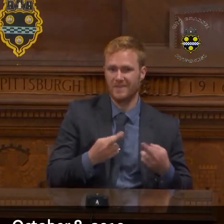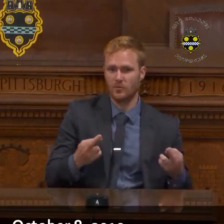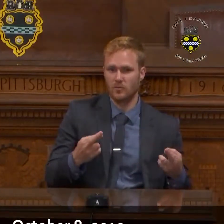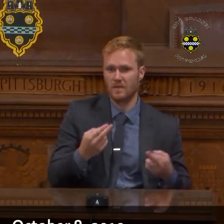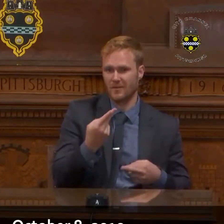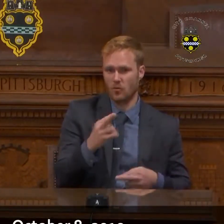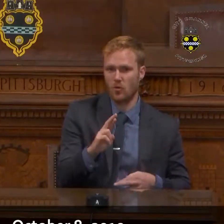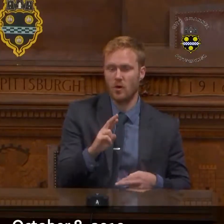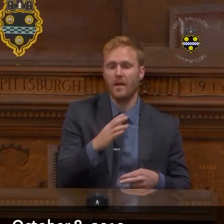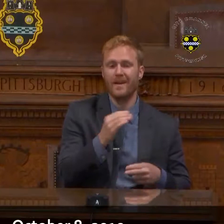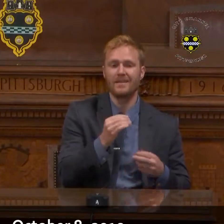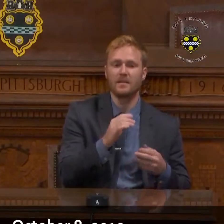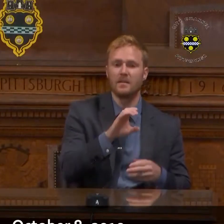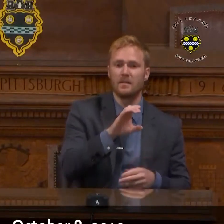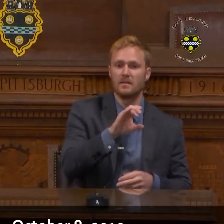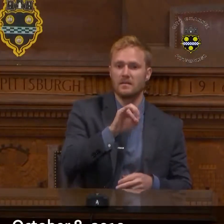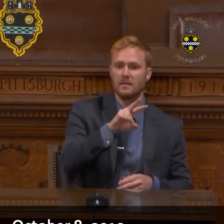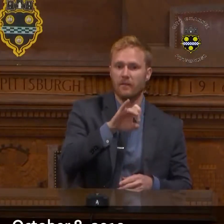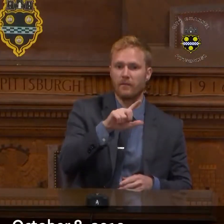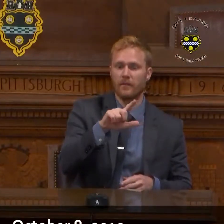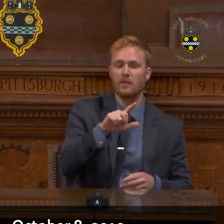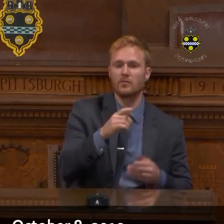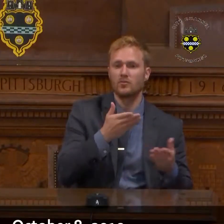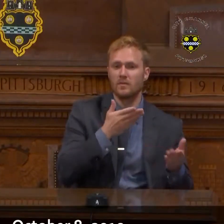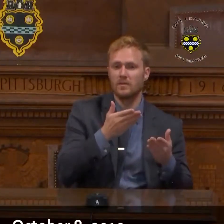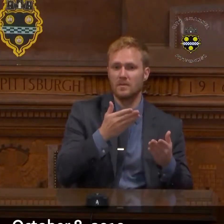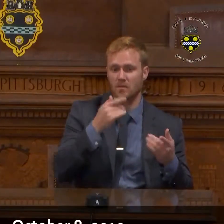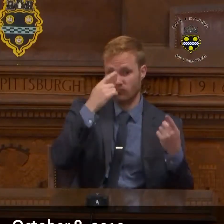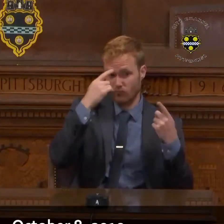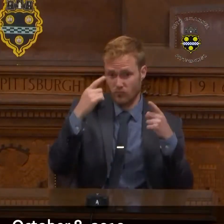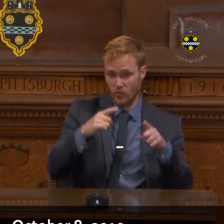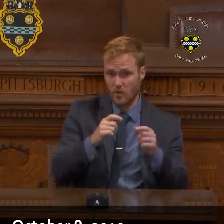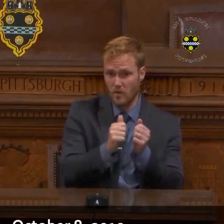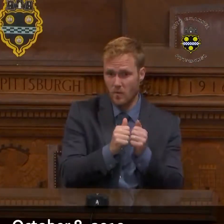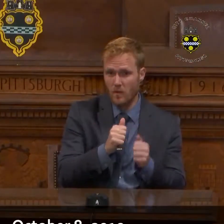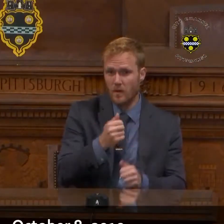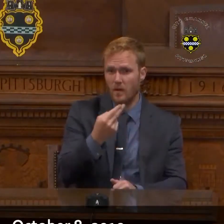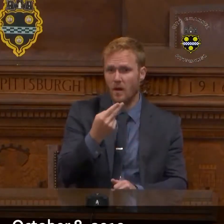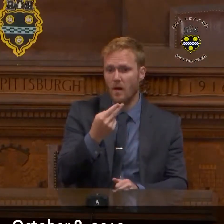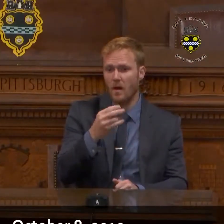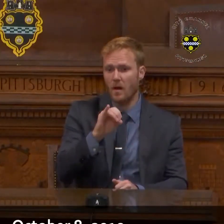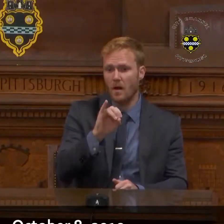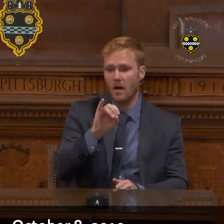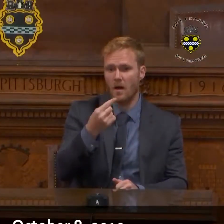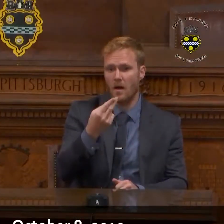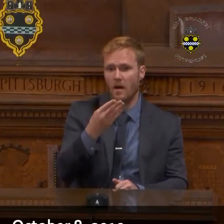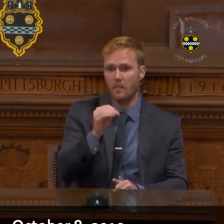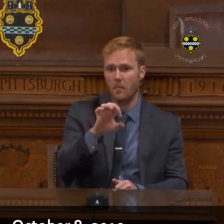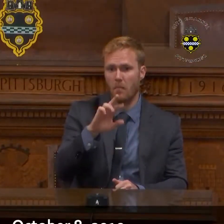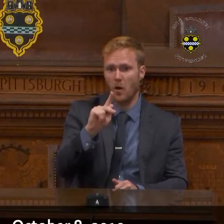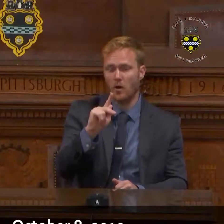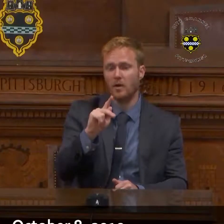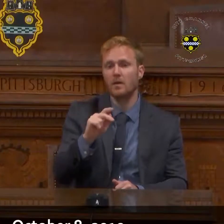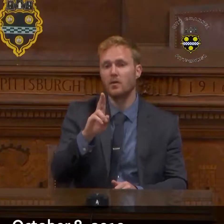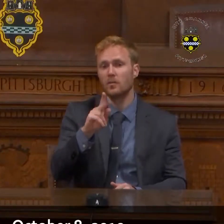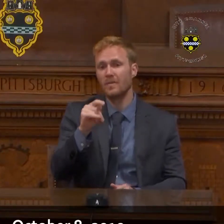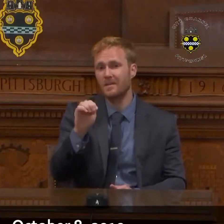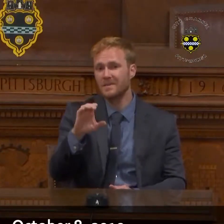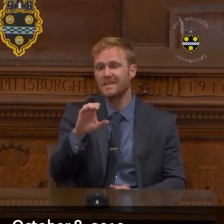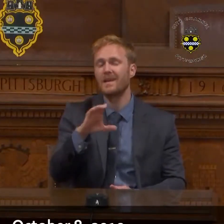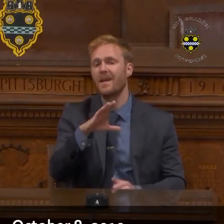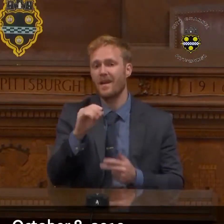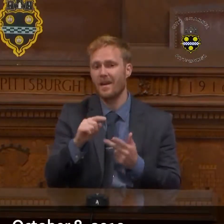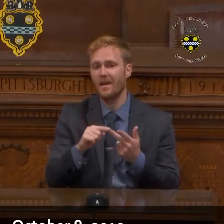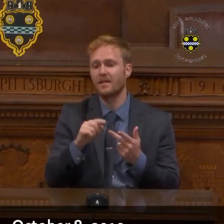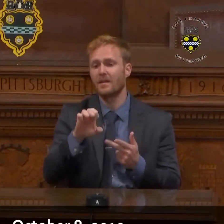Services to enter into an agreement with Highmark, UPMC, and Aetna for services relating